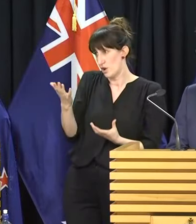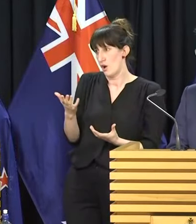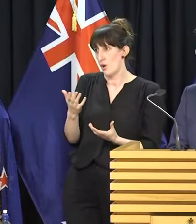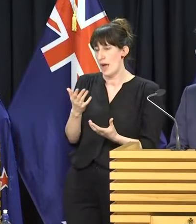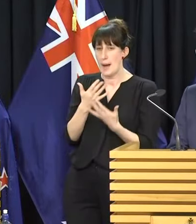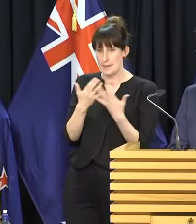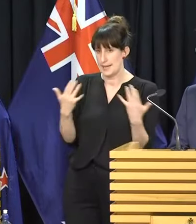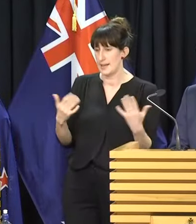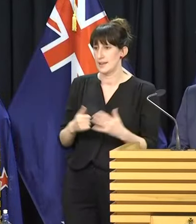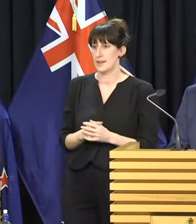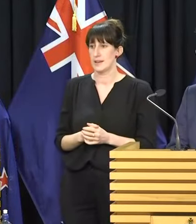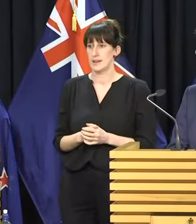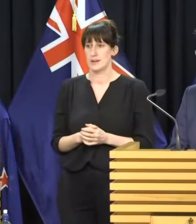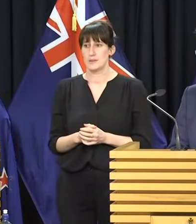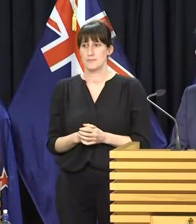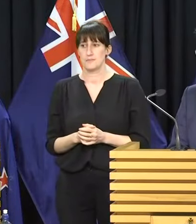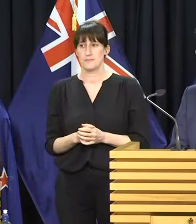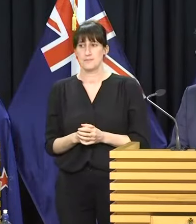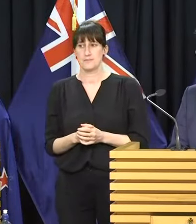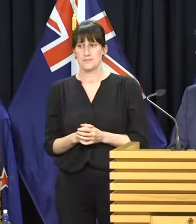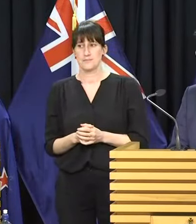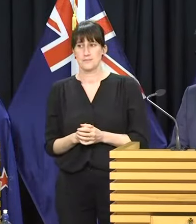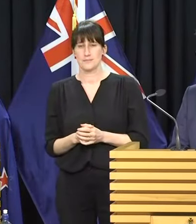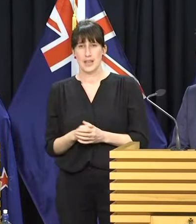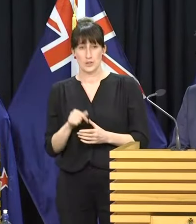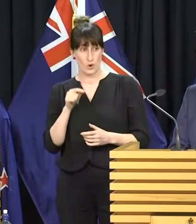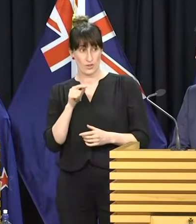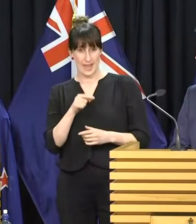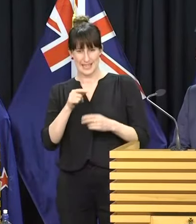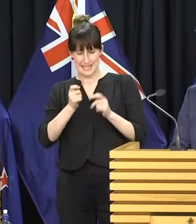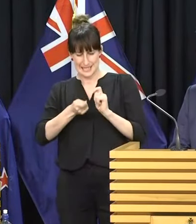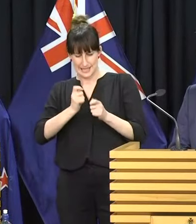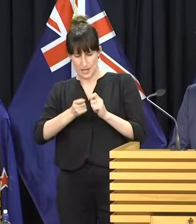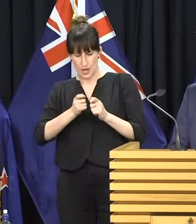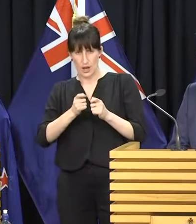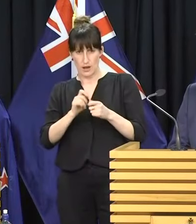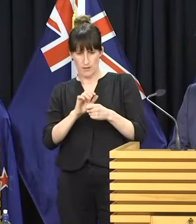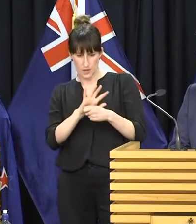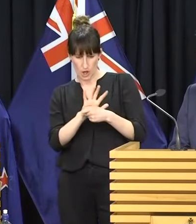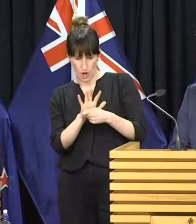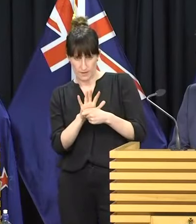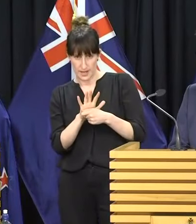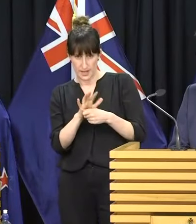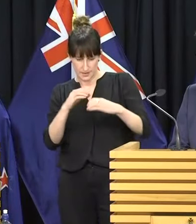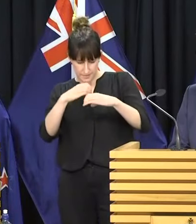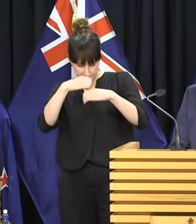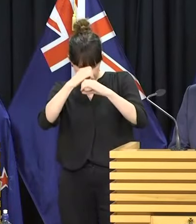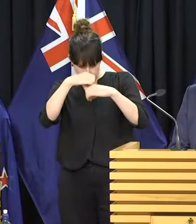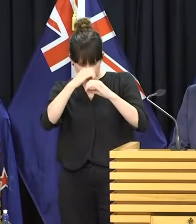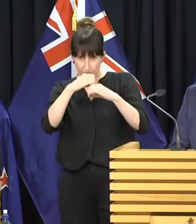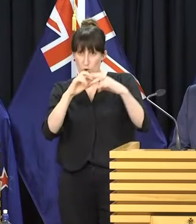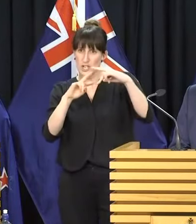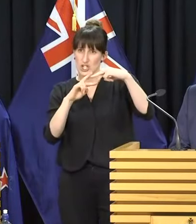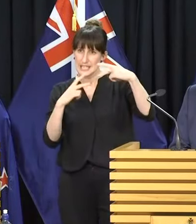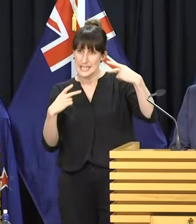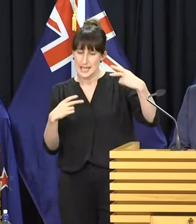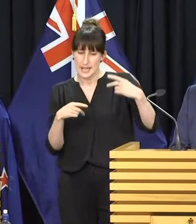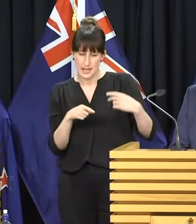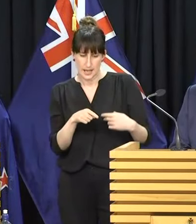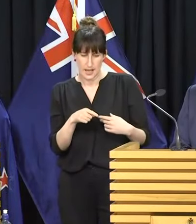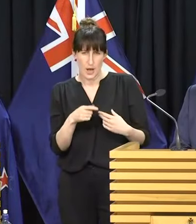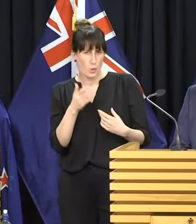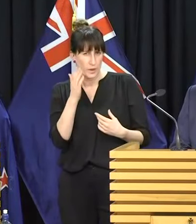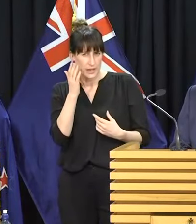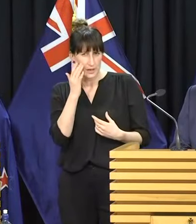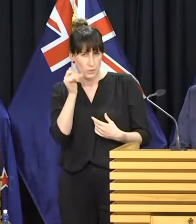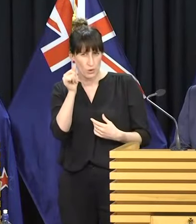you doing genome sequencing, and if so, what's the sort of time frame of getting some information about that? Yes, so the sample's on its way